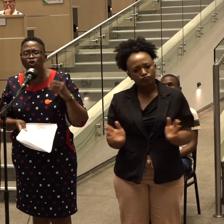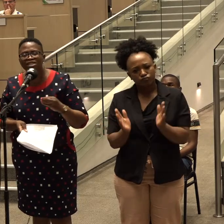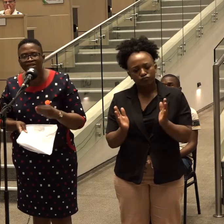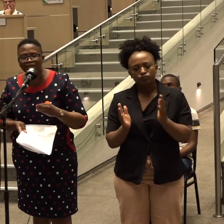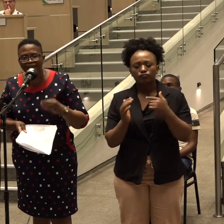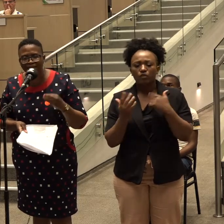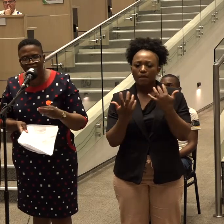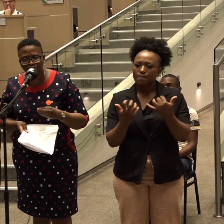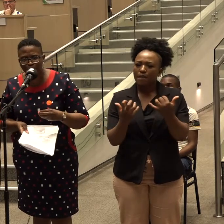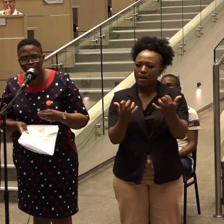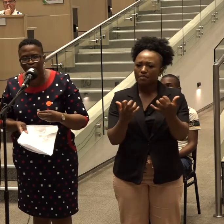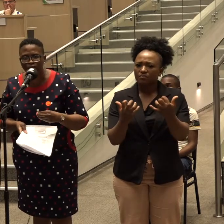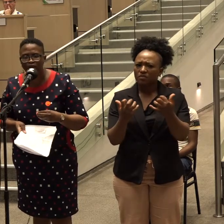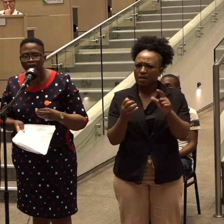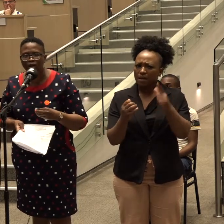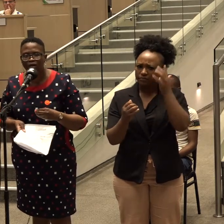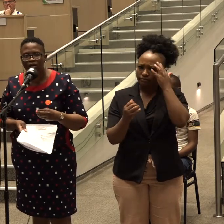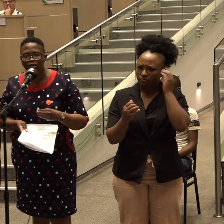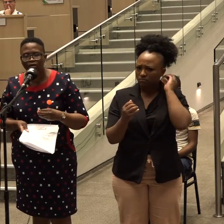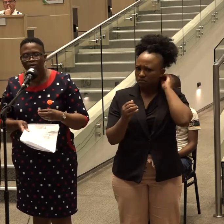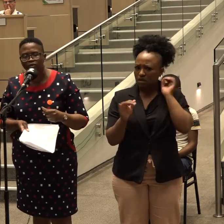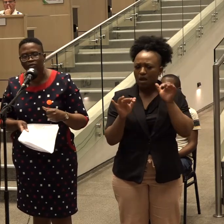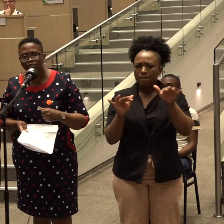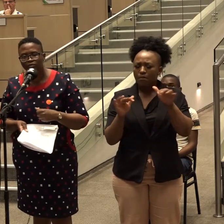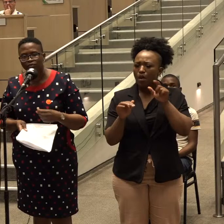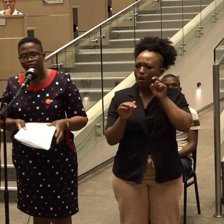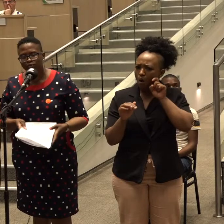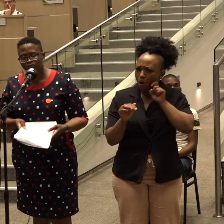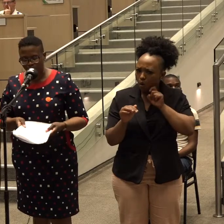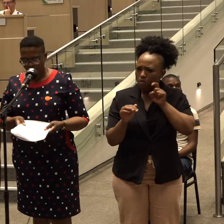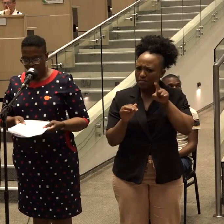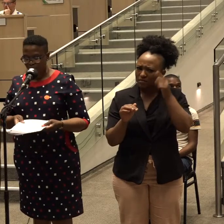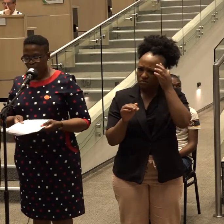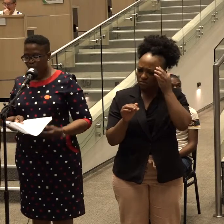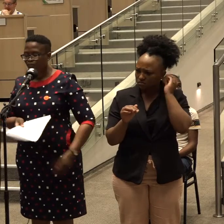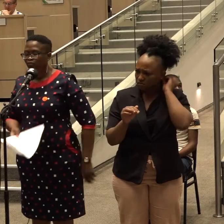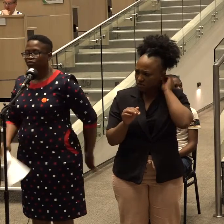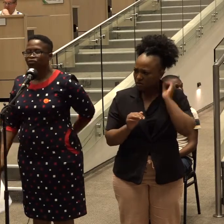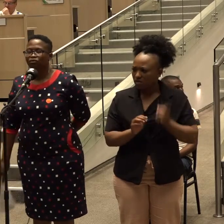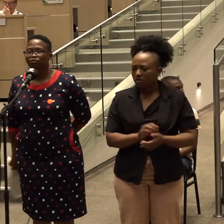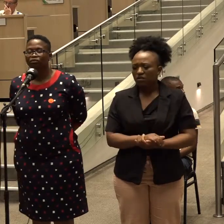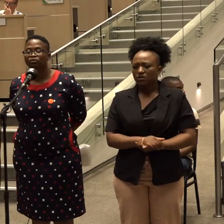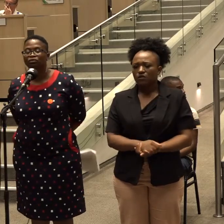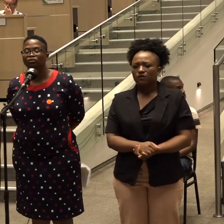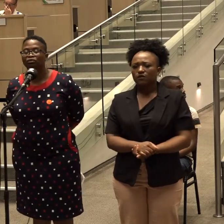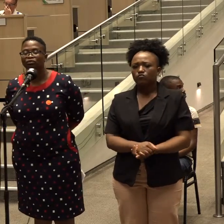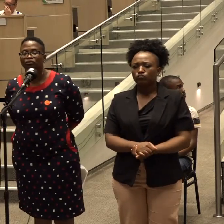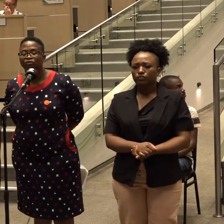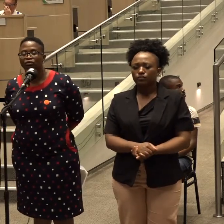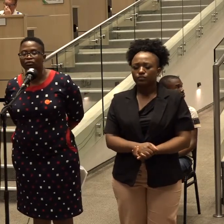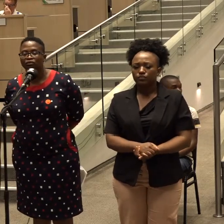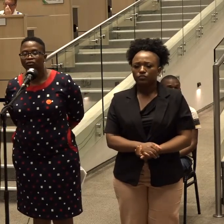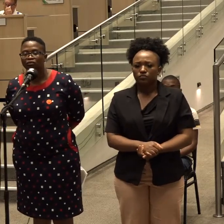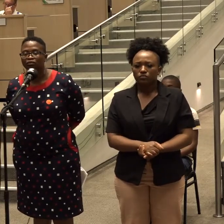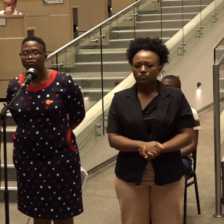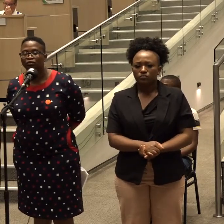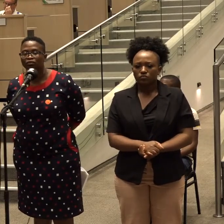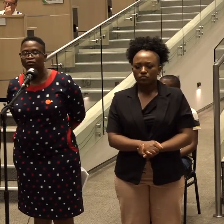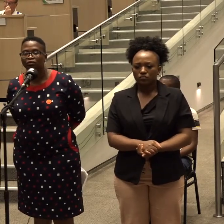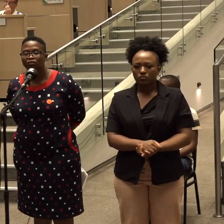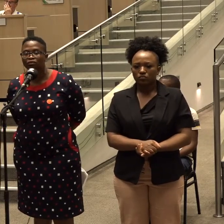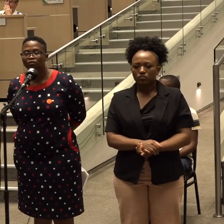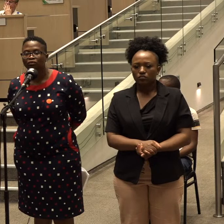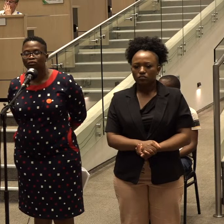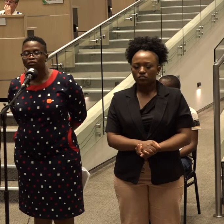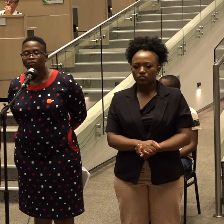parliament to consider the elderly people one two three four five six the city and their